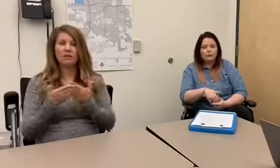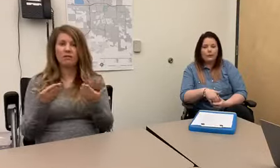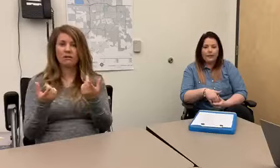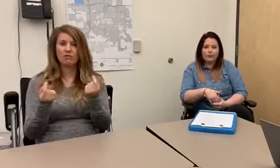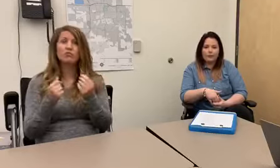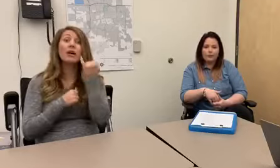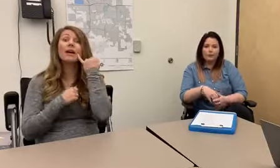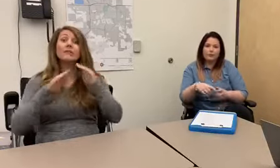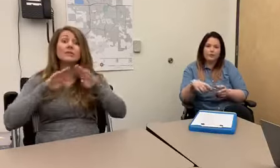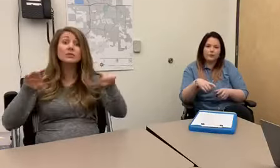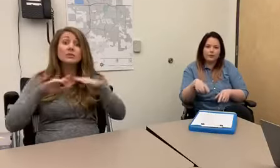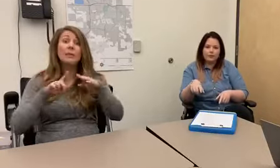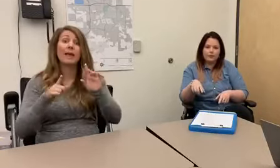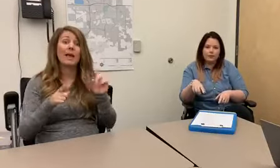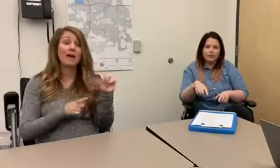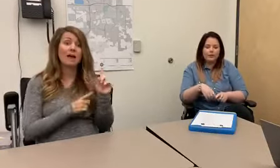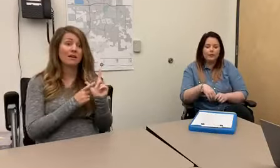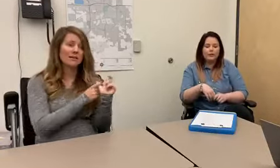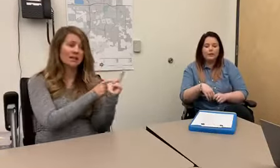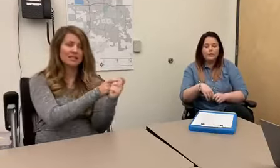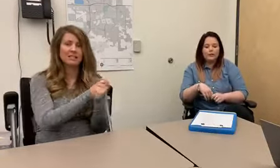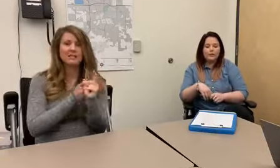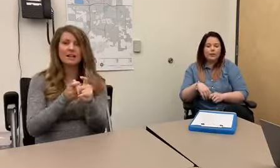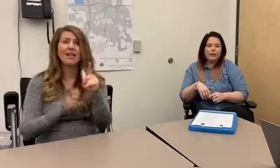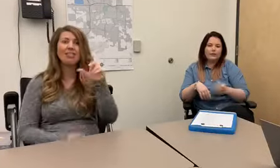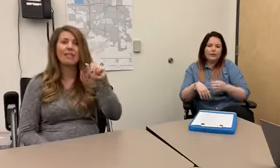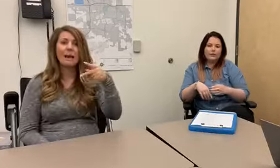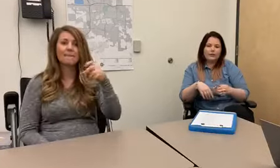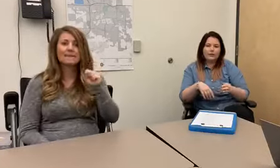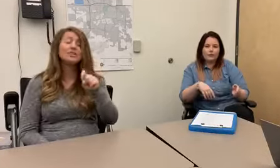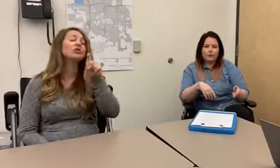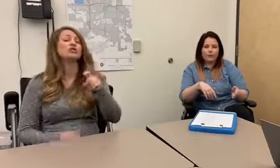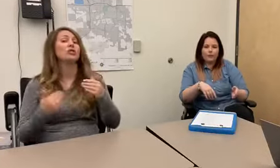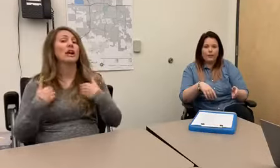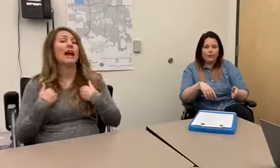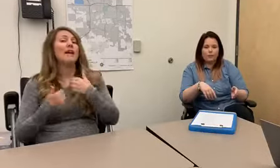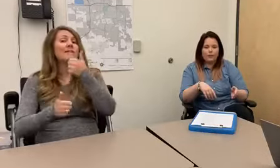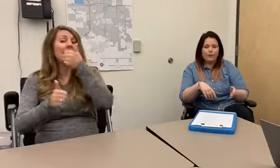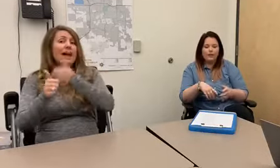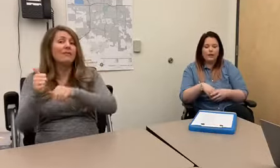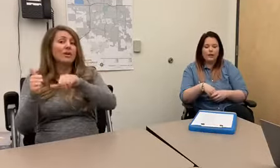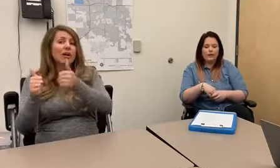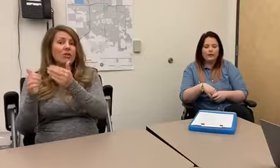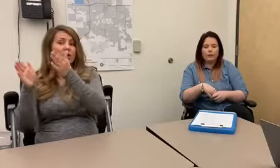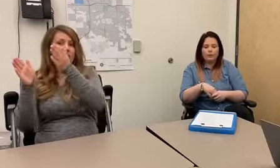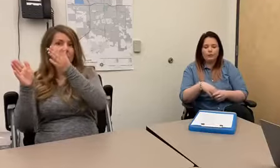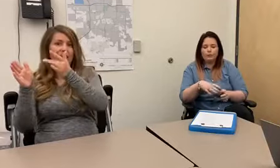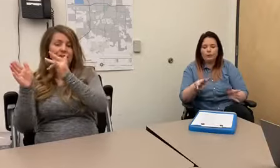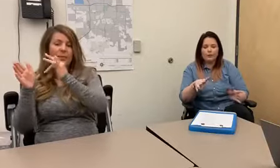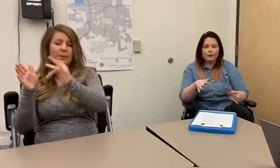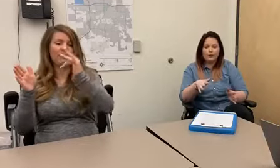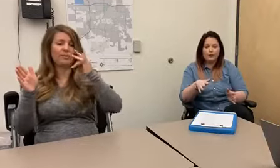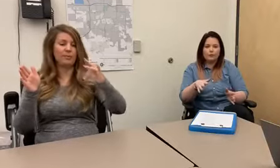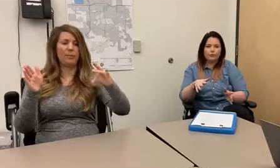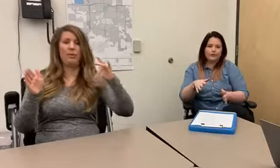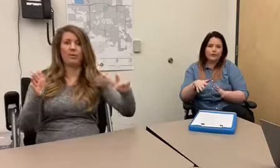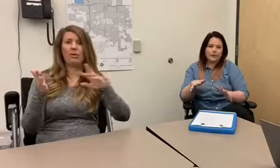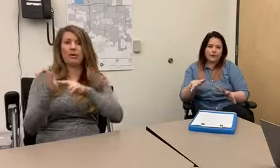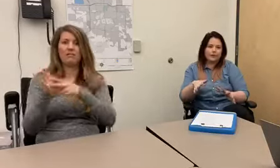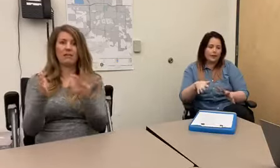swimming laps in the pool and there's swim lanes open, they should have every other swim lane open, and that will allow you to social distance at all times